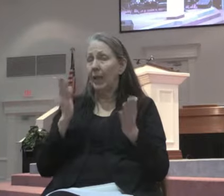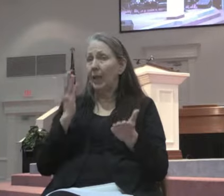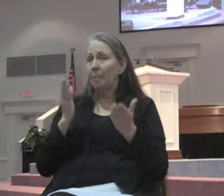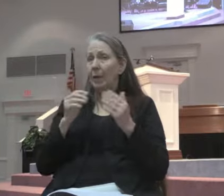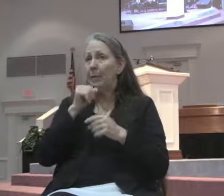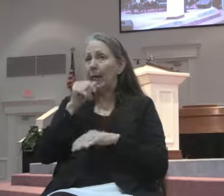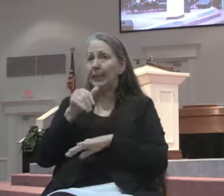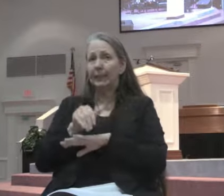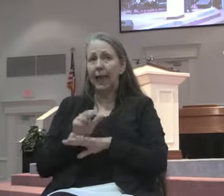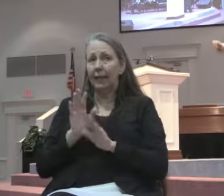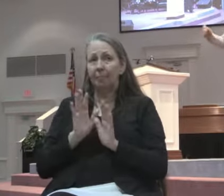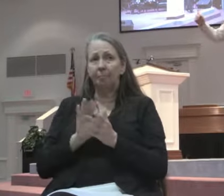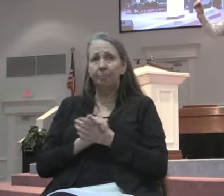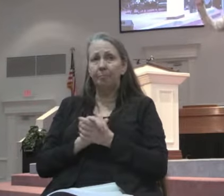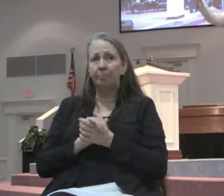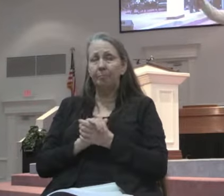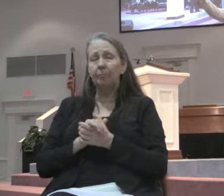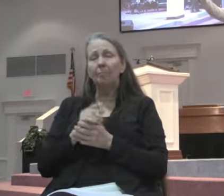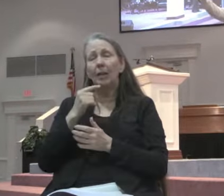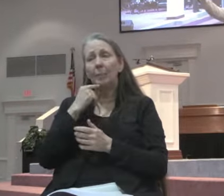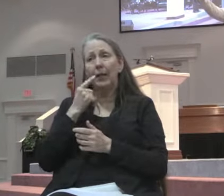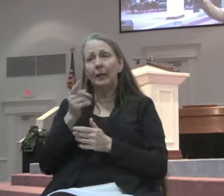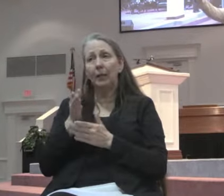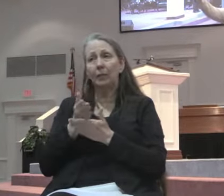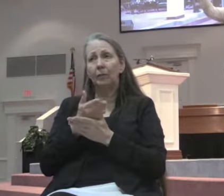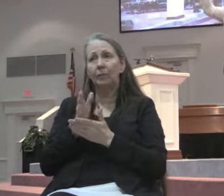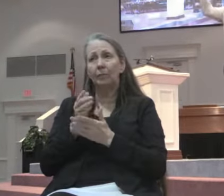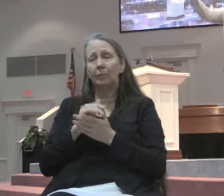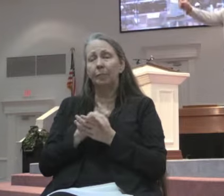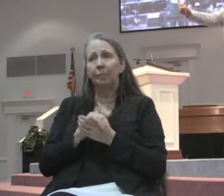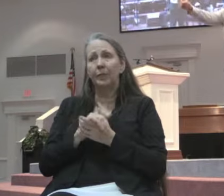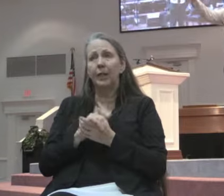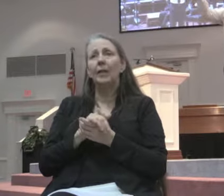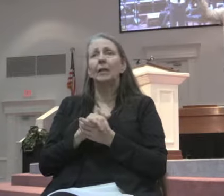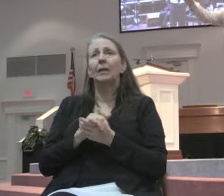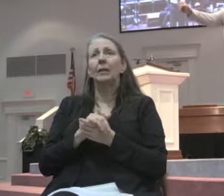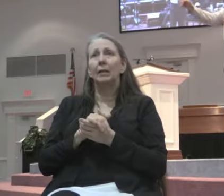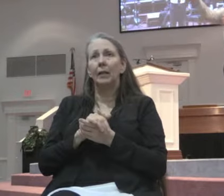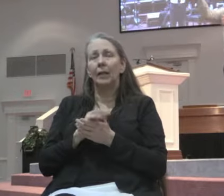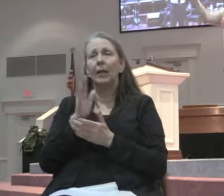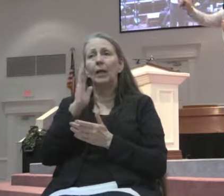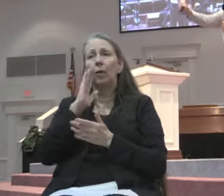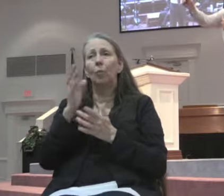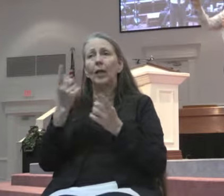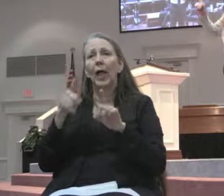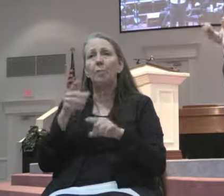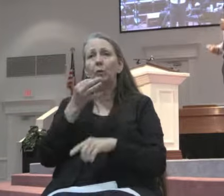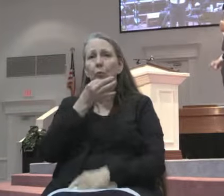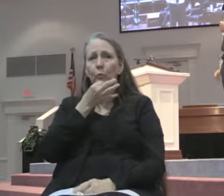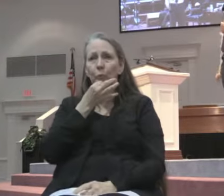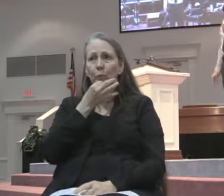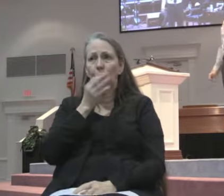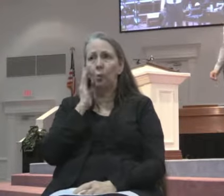not be tonight, but I'll tell you this, it will come soon.